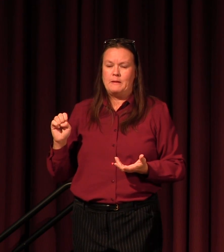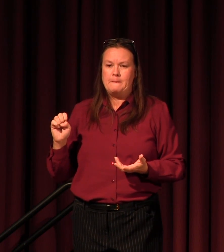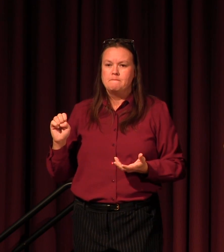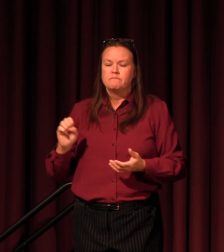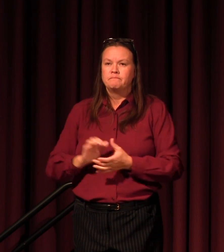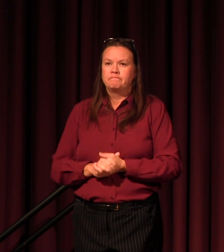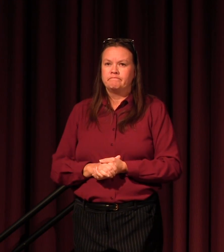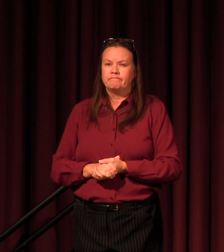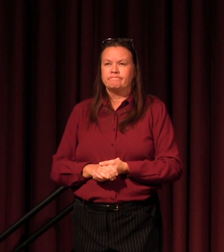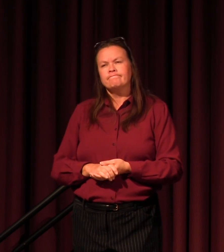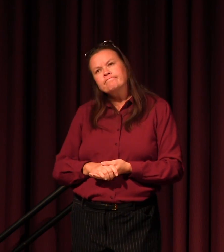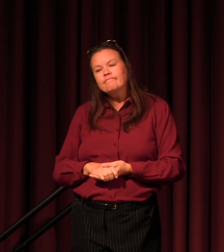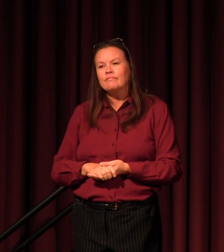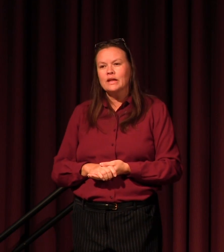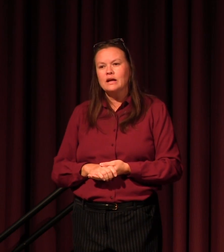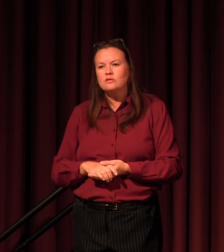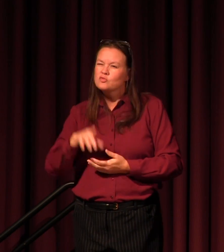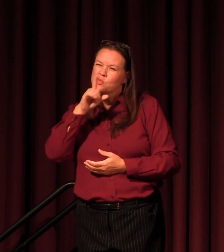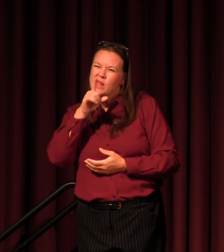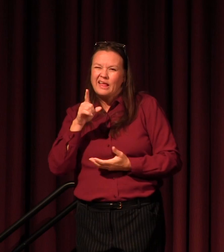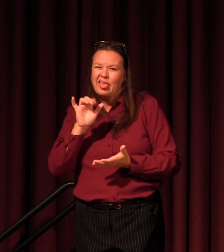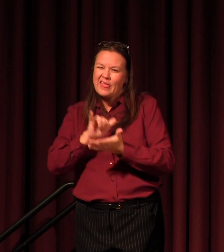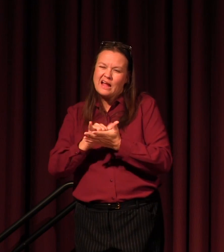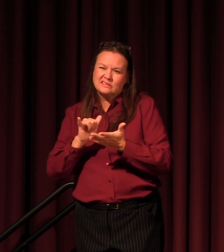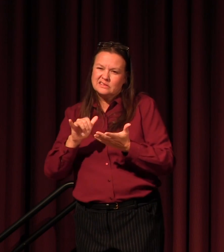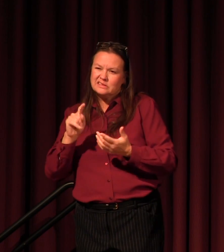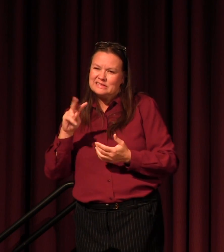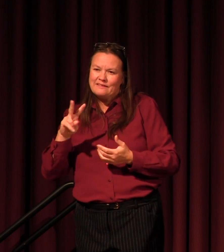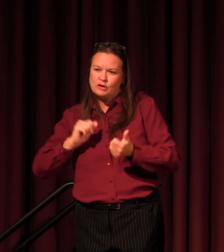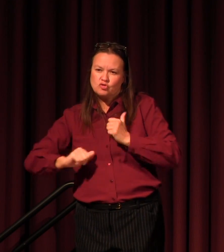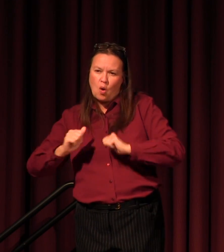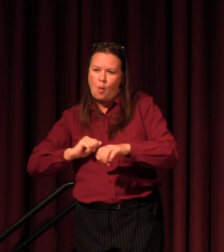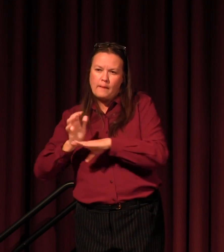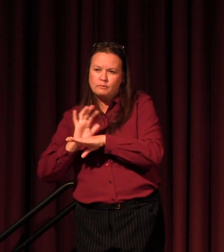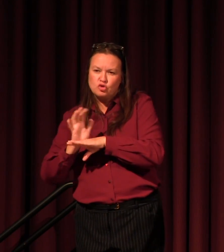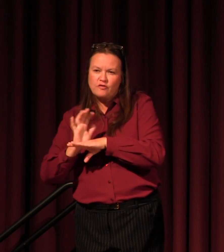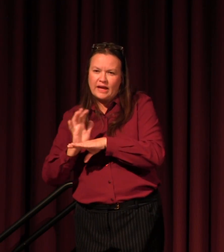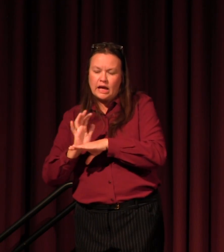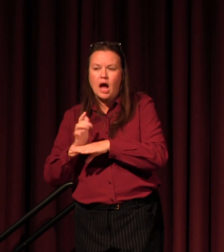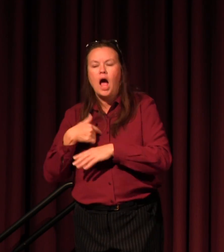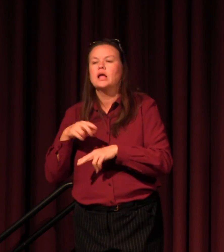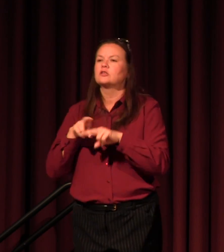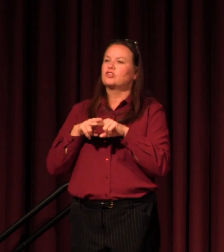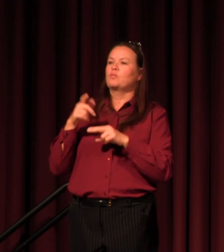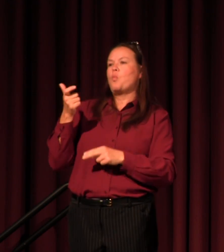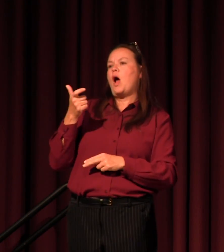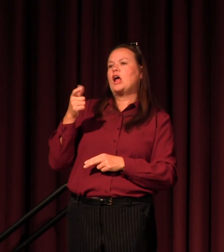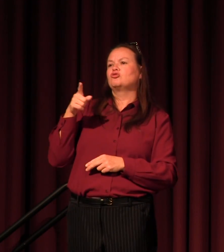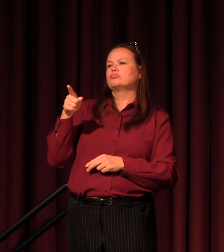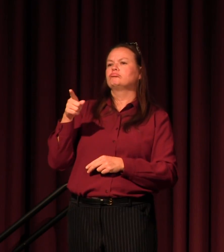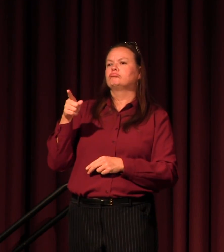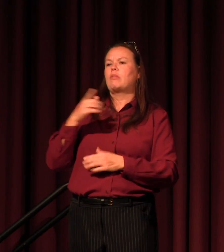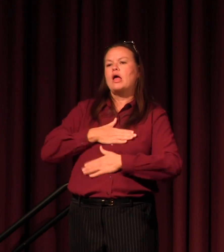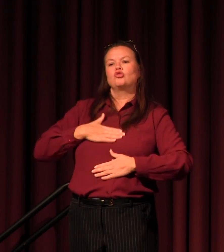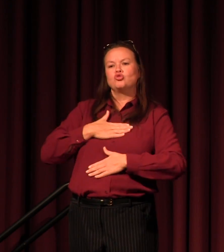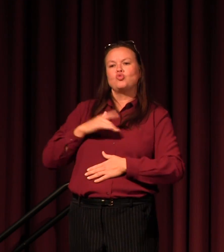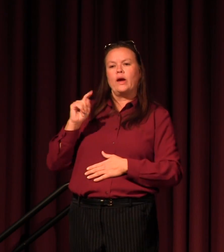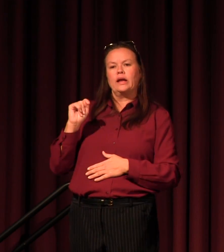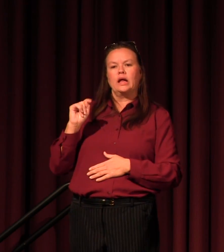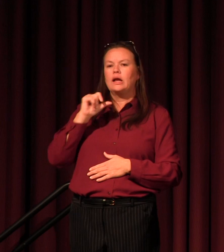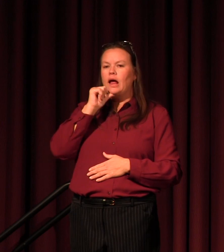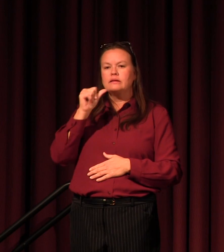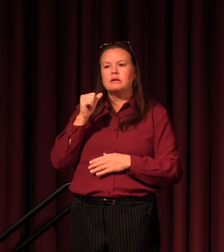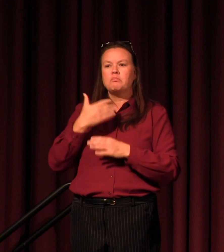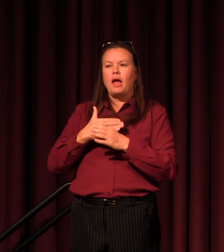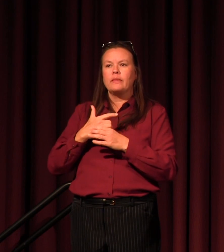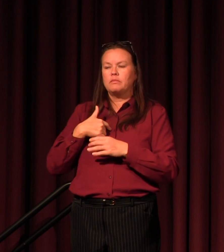That's like, hey, that's entertainment, right? Like, that's, I went and saw a movie that didn't bother me at all. I enjoyed it. Loved that movie.